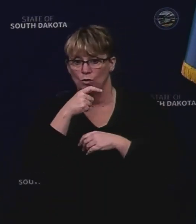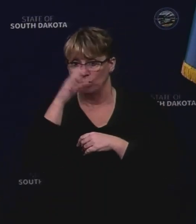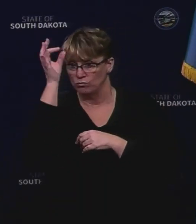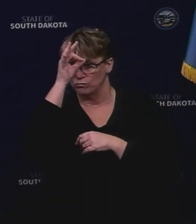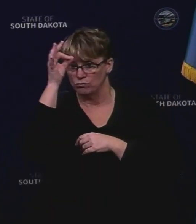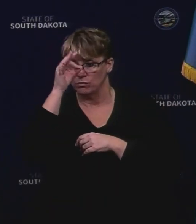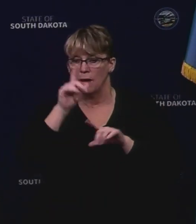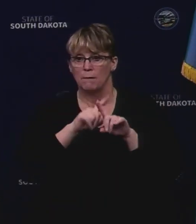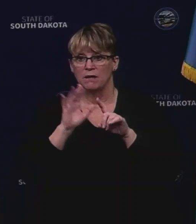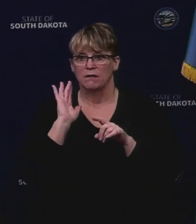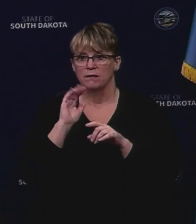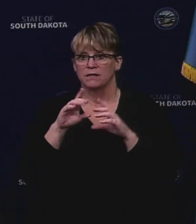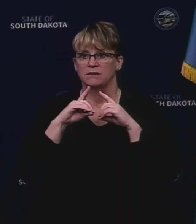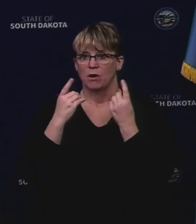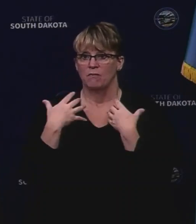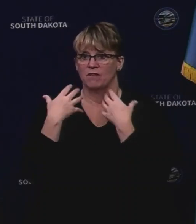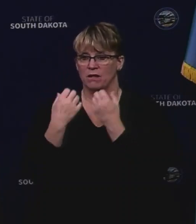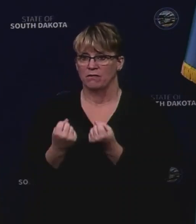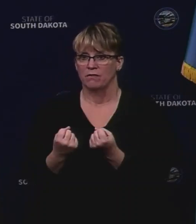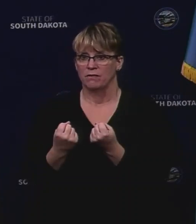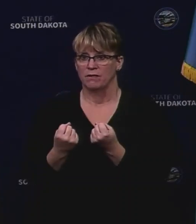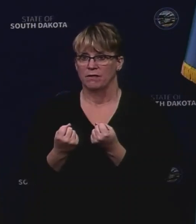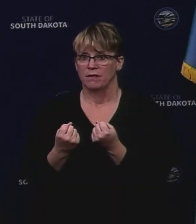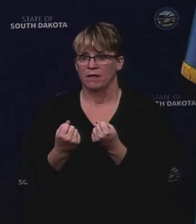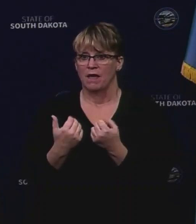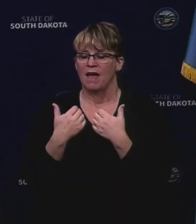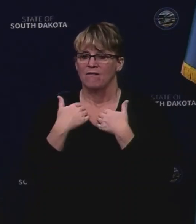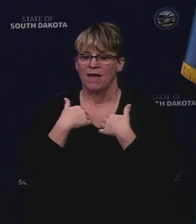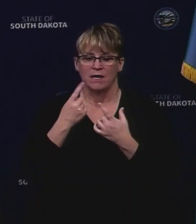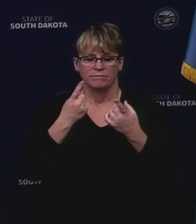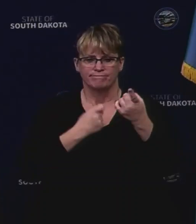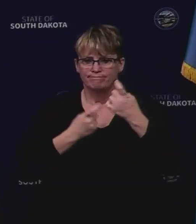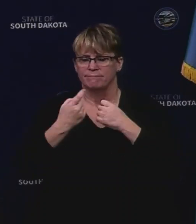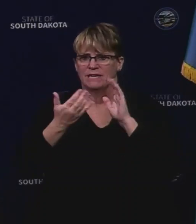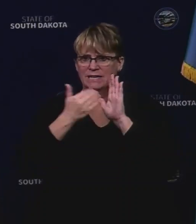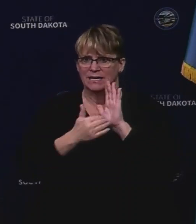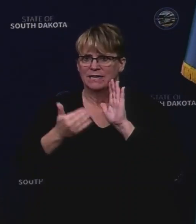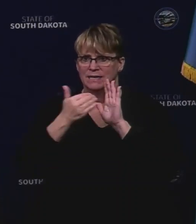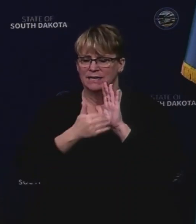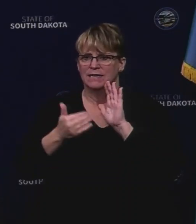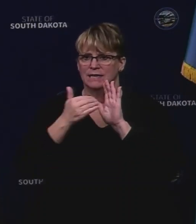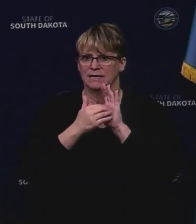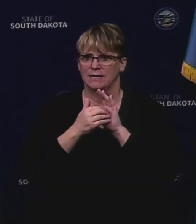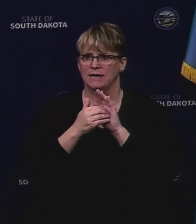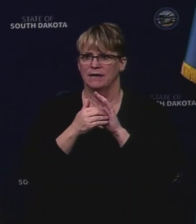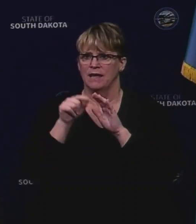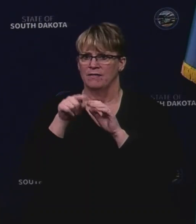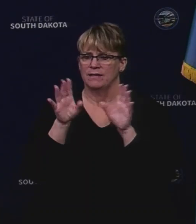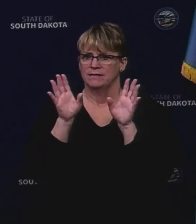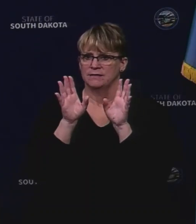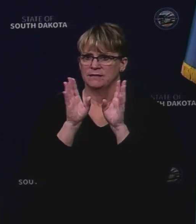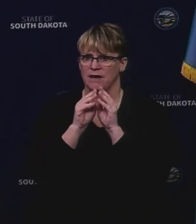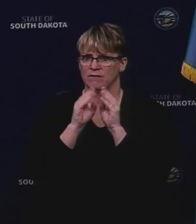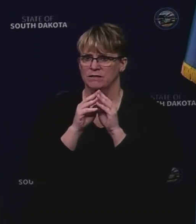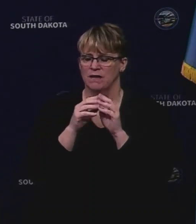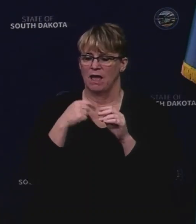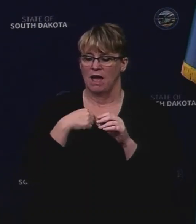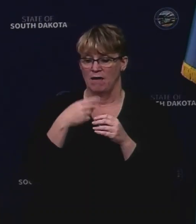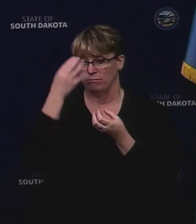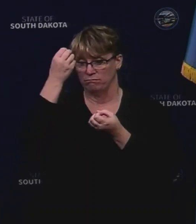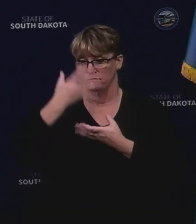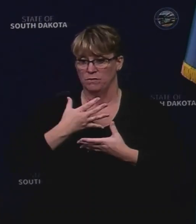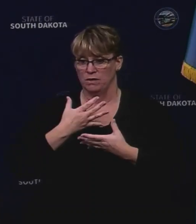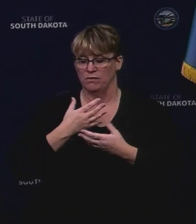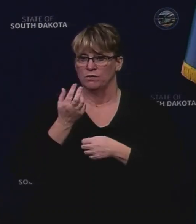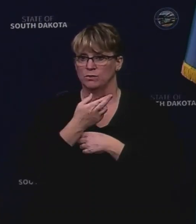Health would look into it. I've asked repeated questions about this at multiple press conferences, and I've been told that there are resources available